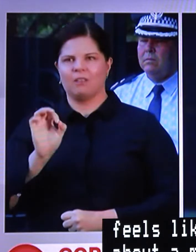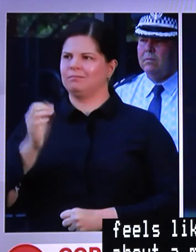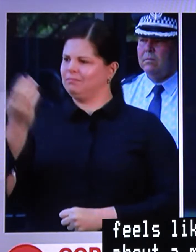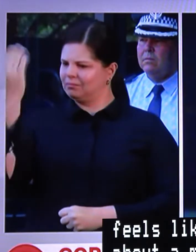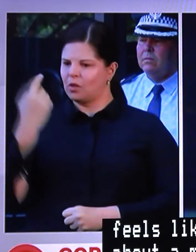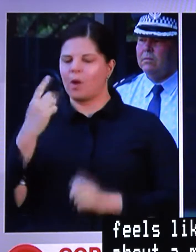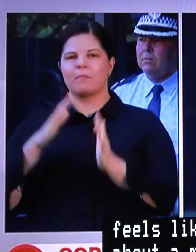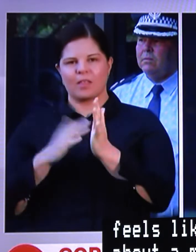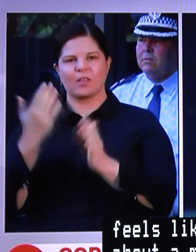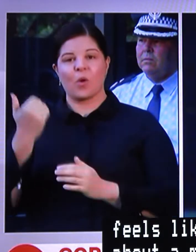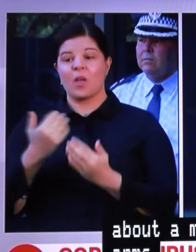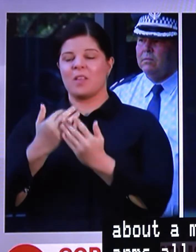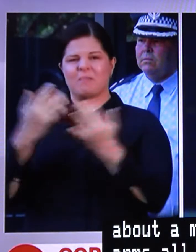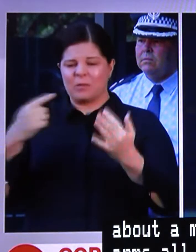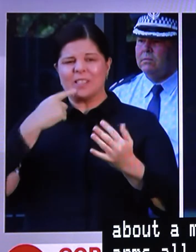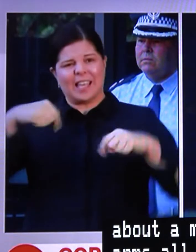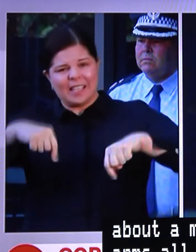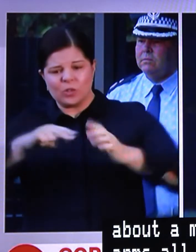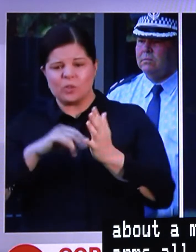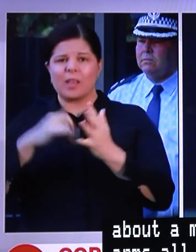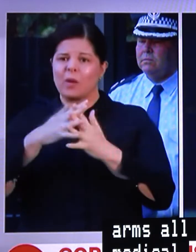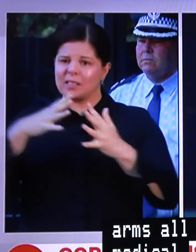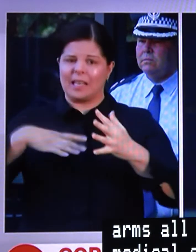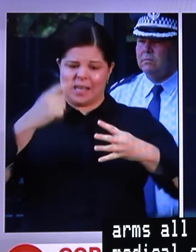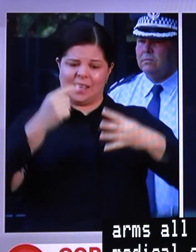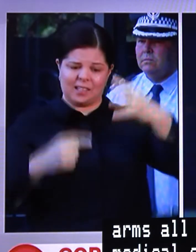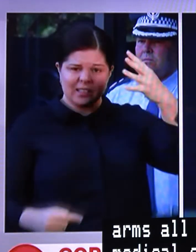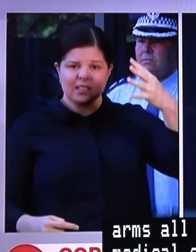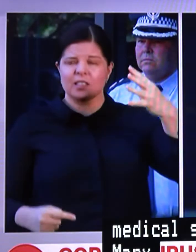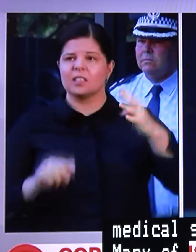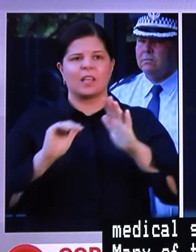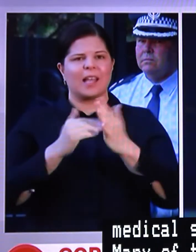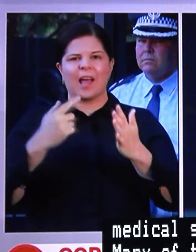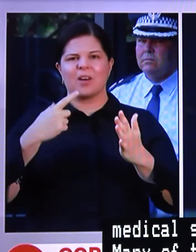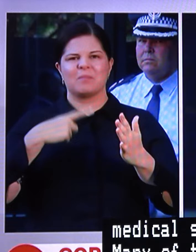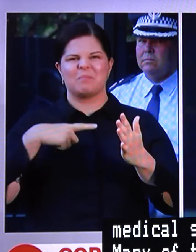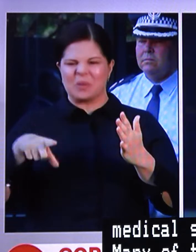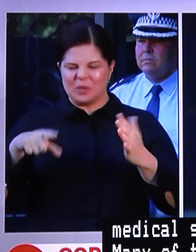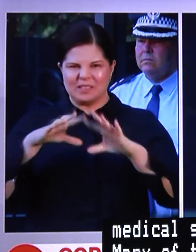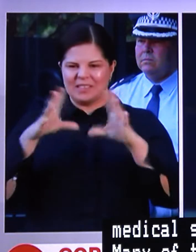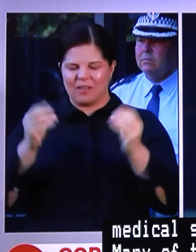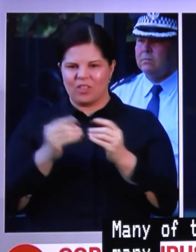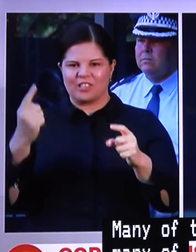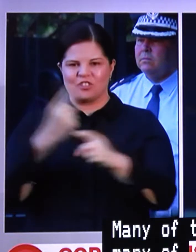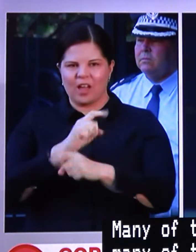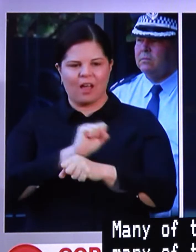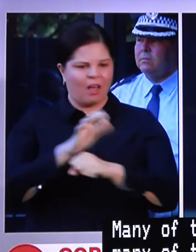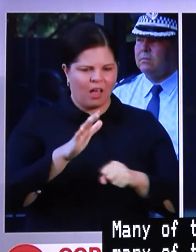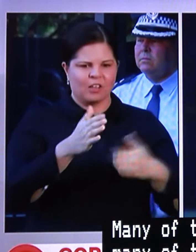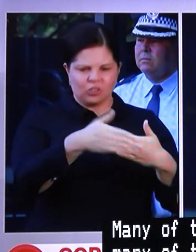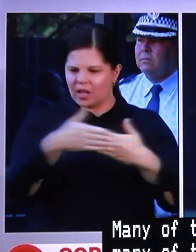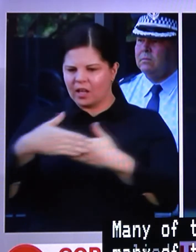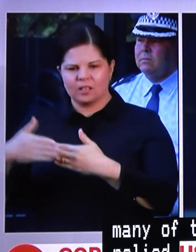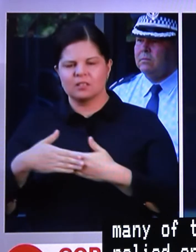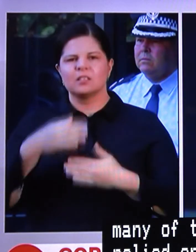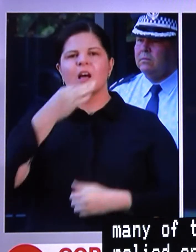Wales. Many of the markets we'd relied on, many of the supply chains we'd relied on no longer exist because of the pandemic, and we asked businesses to come